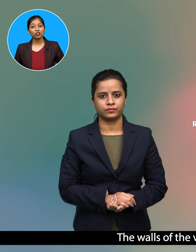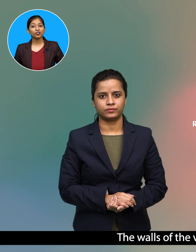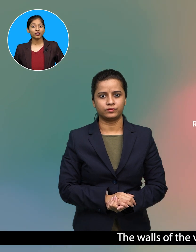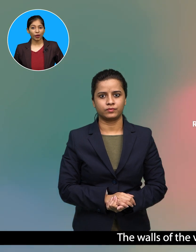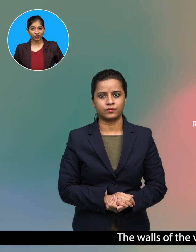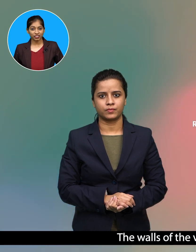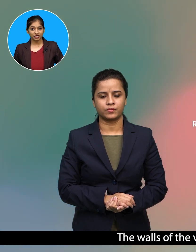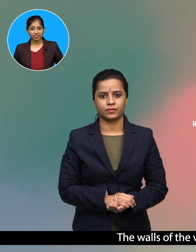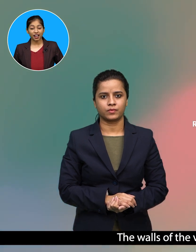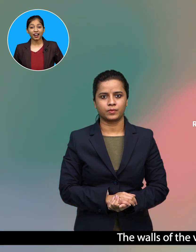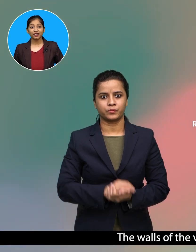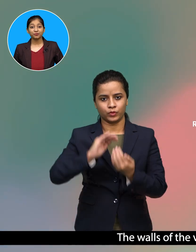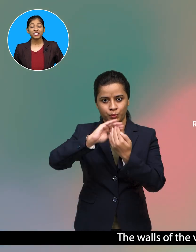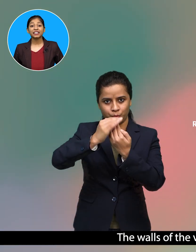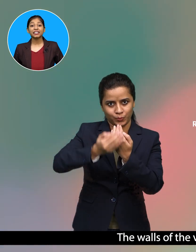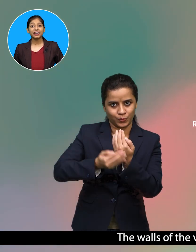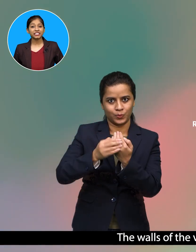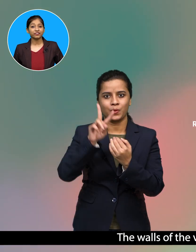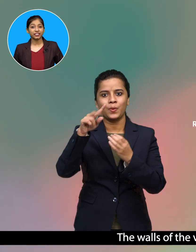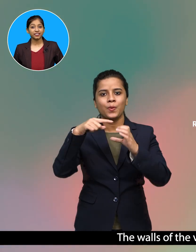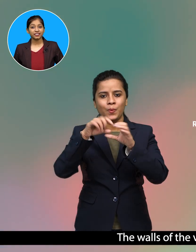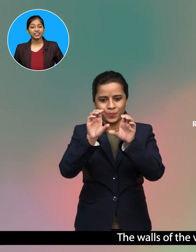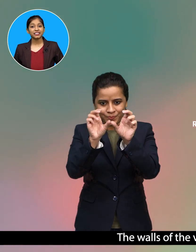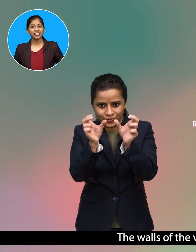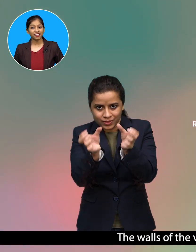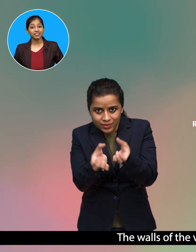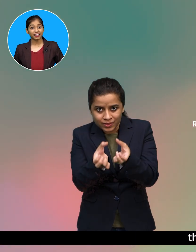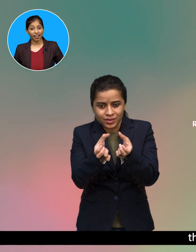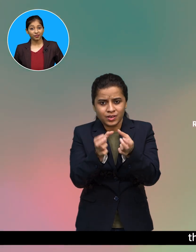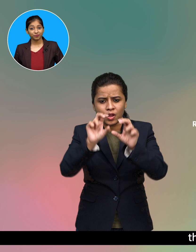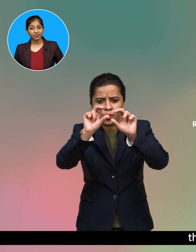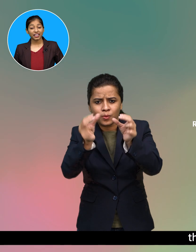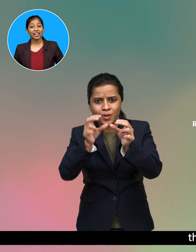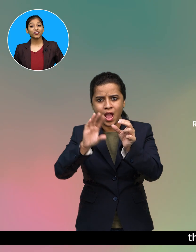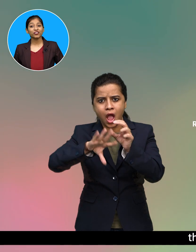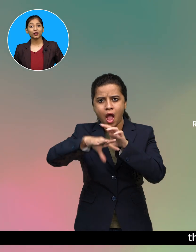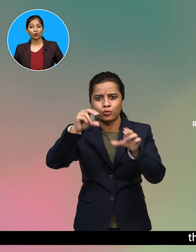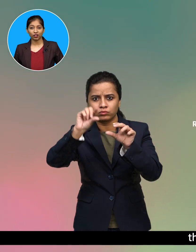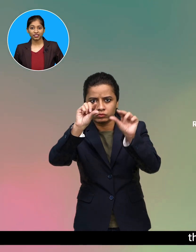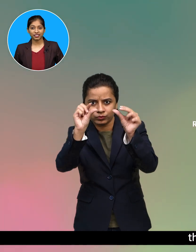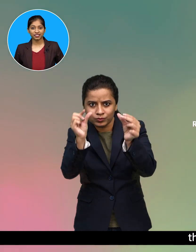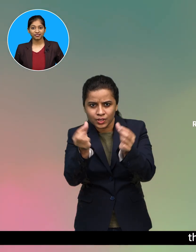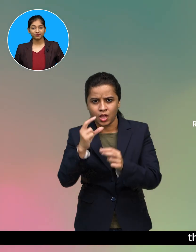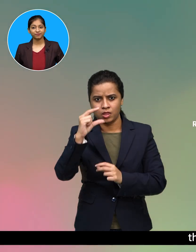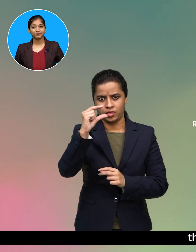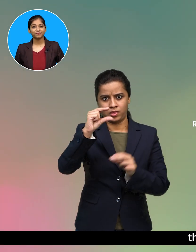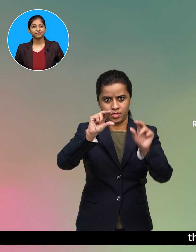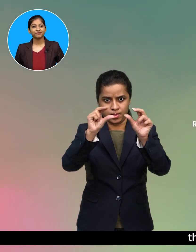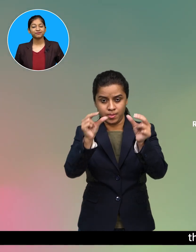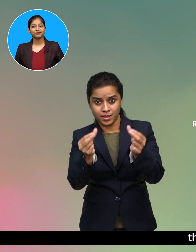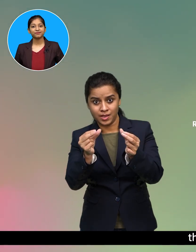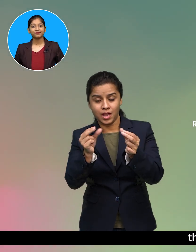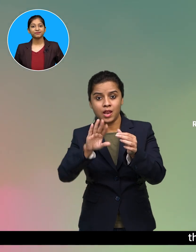The walls of the ventricles are relatively thicker than atrial walls.